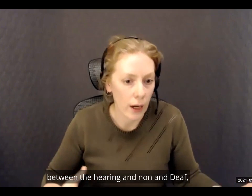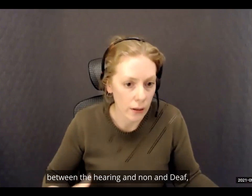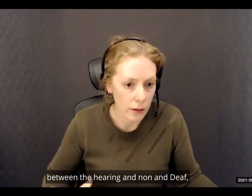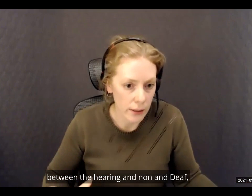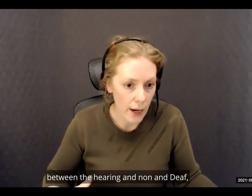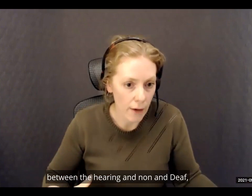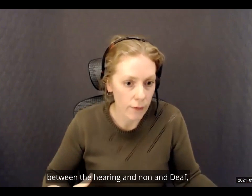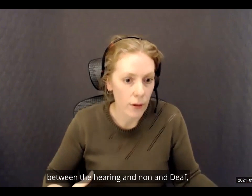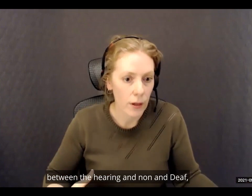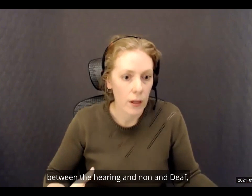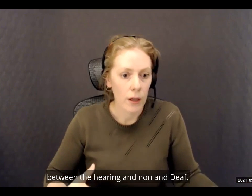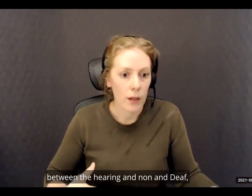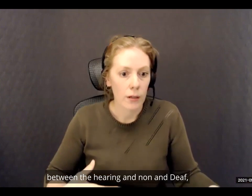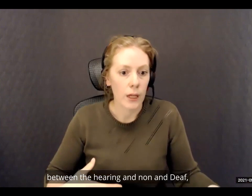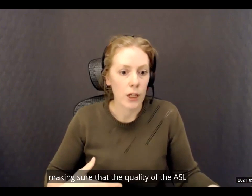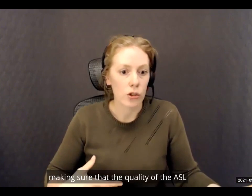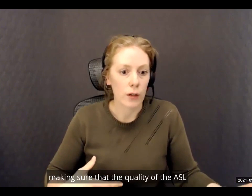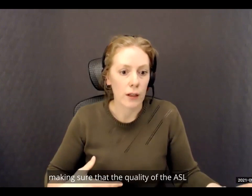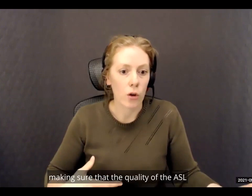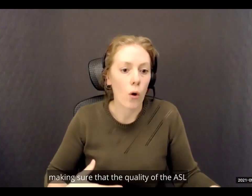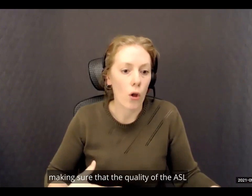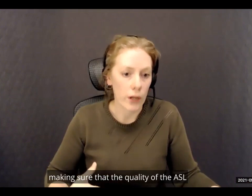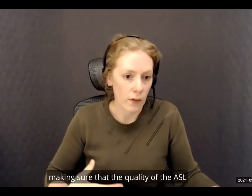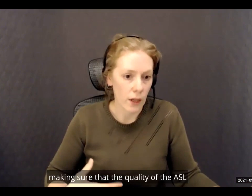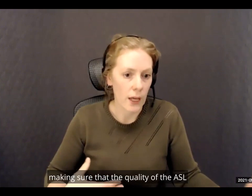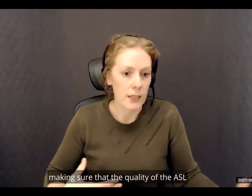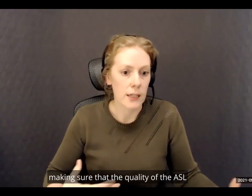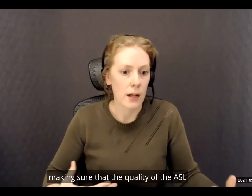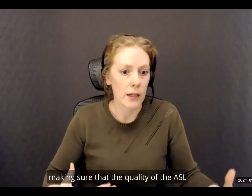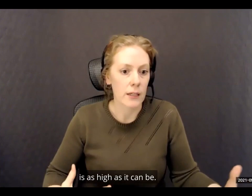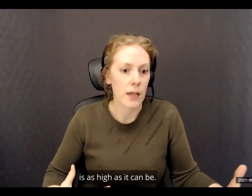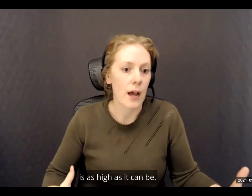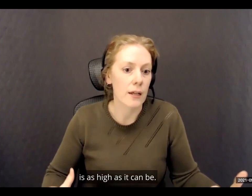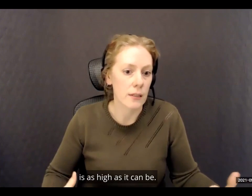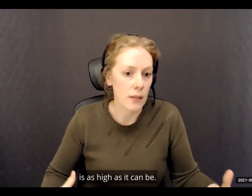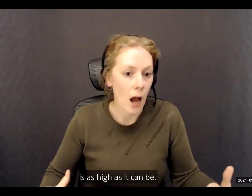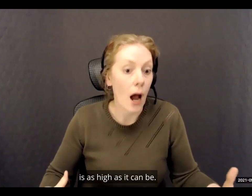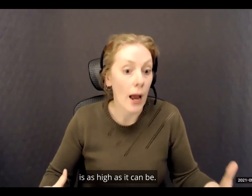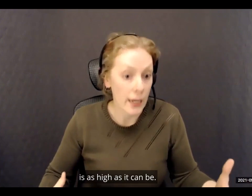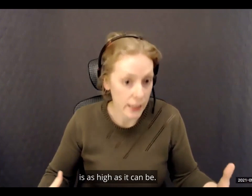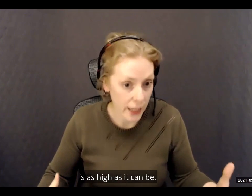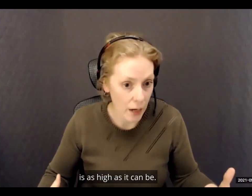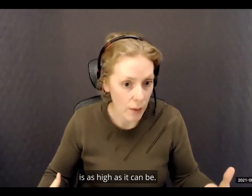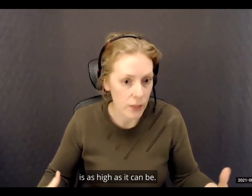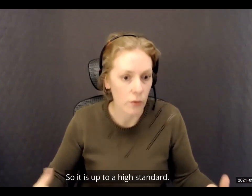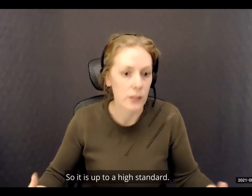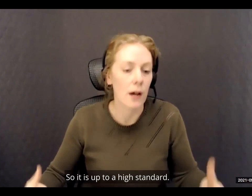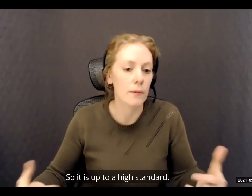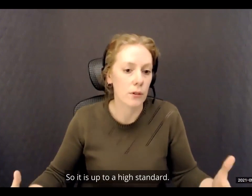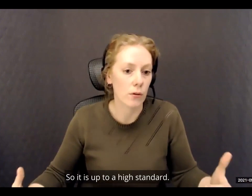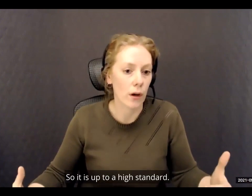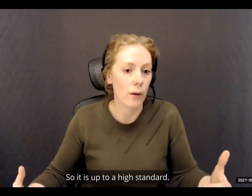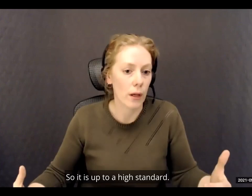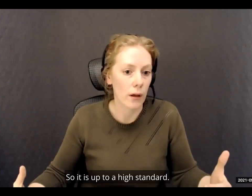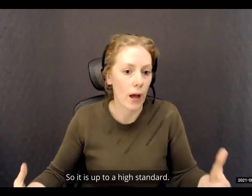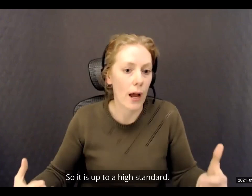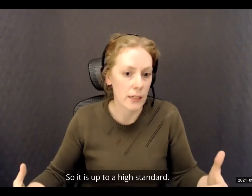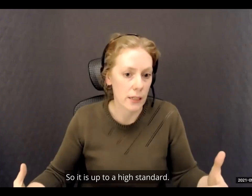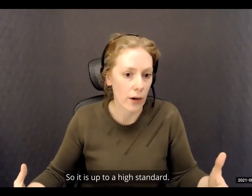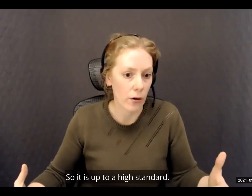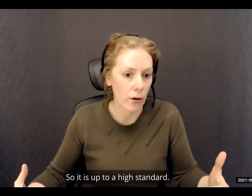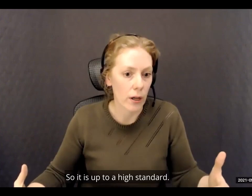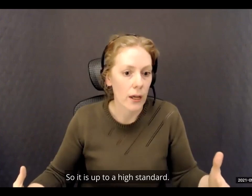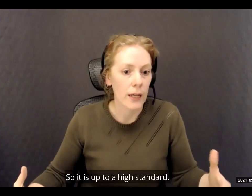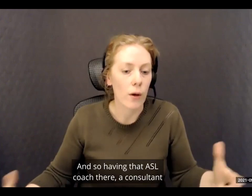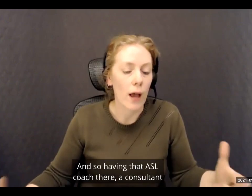and deaf, making sure that the quality of the ASL is as high as it can be, so it is up to a